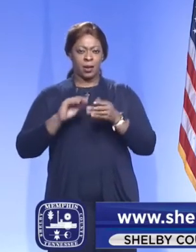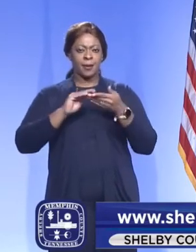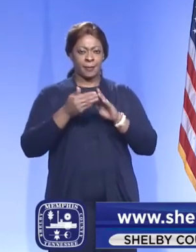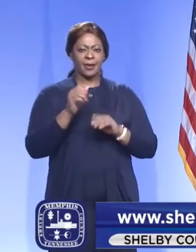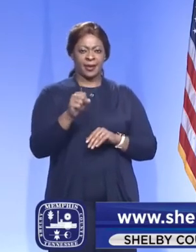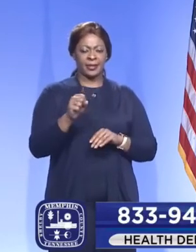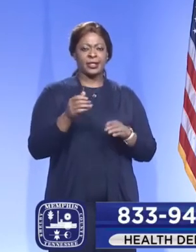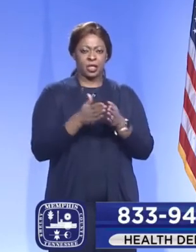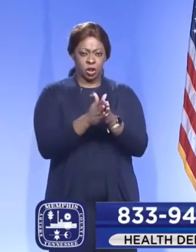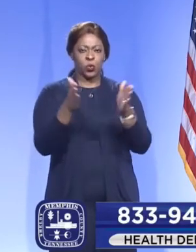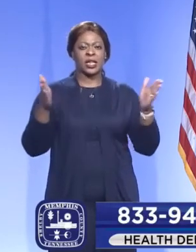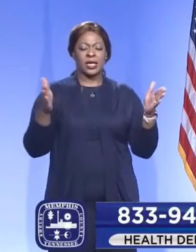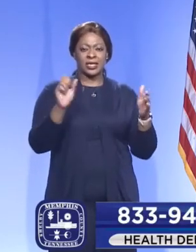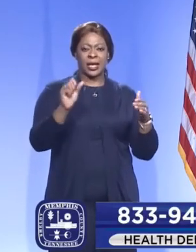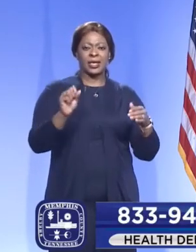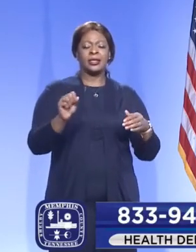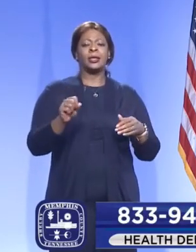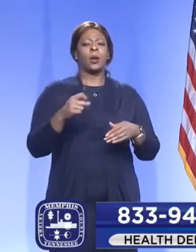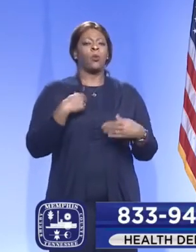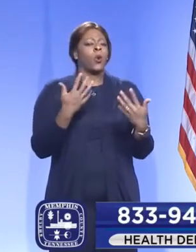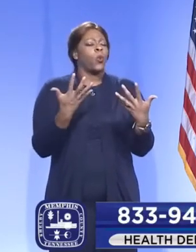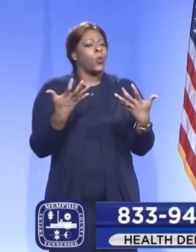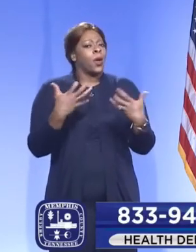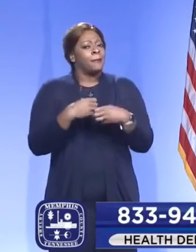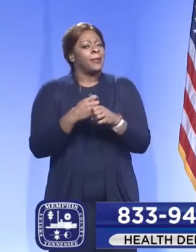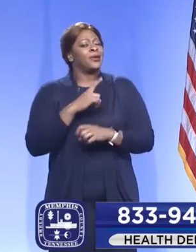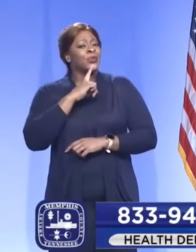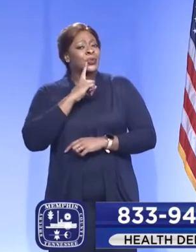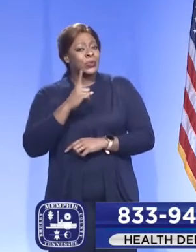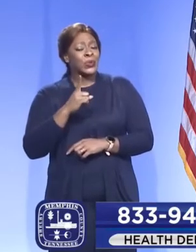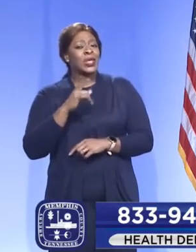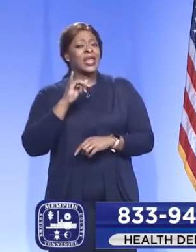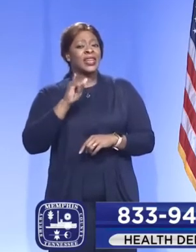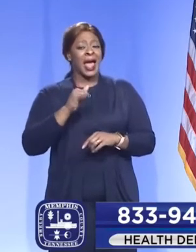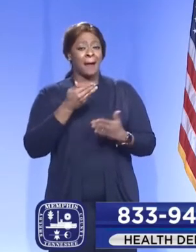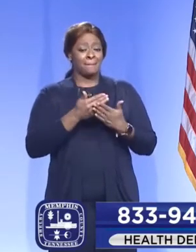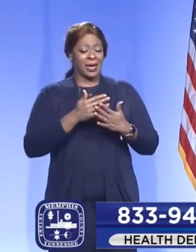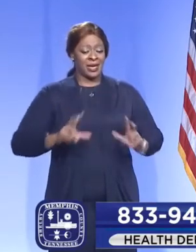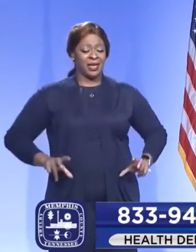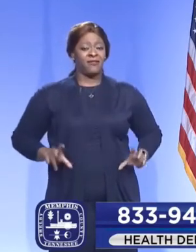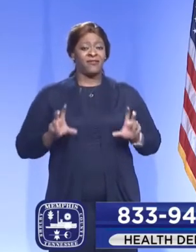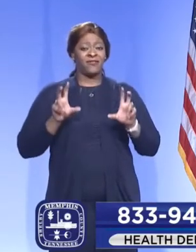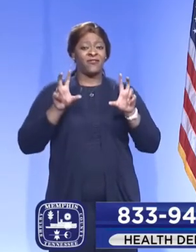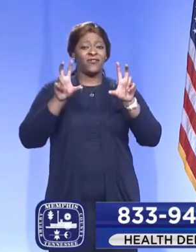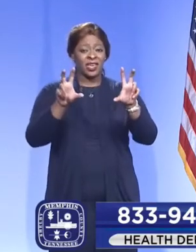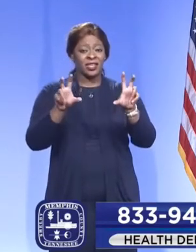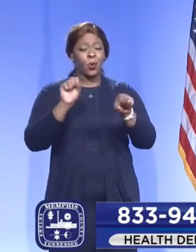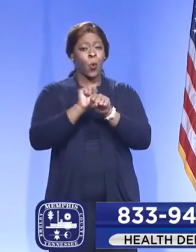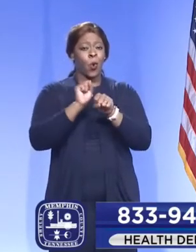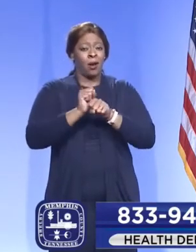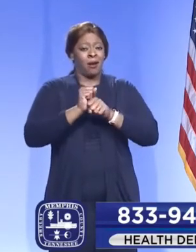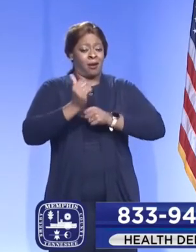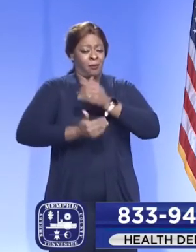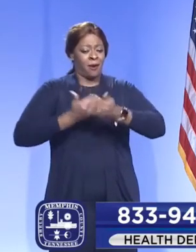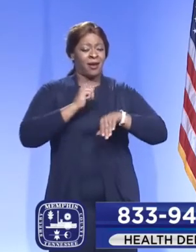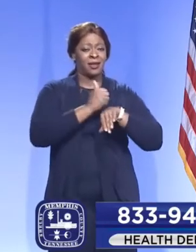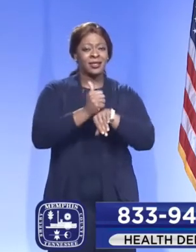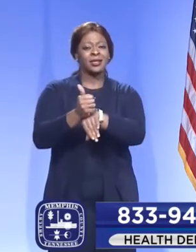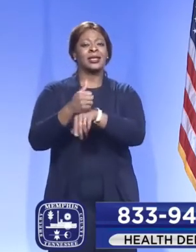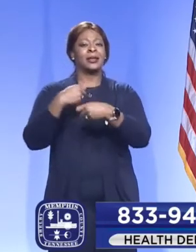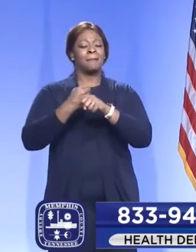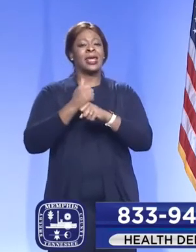not the date of report. In terms of how concerned are we? I think our concern level right now